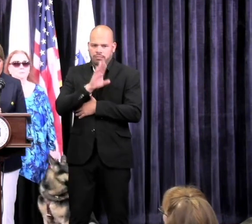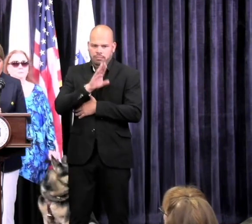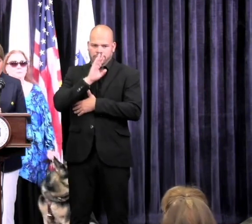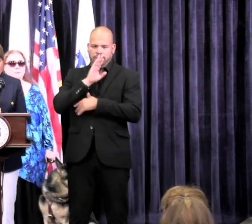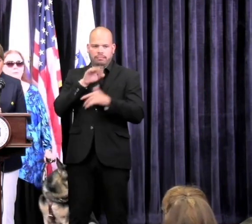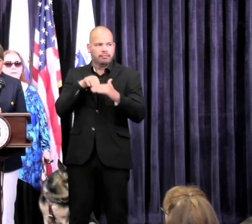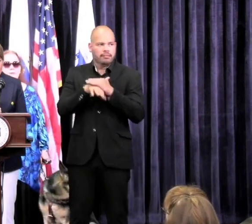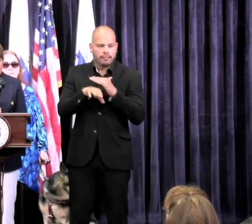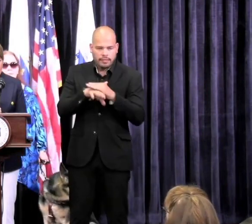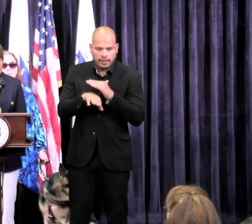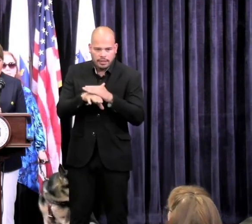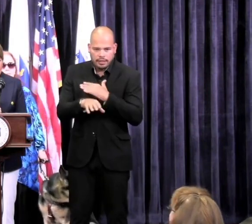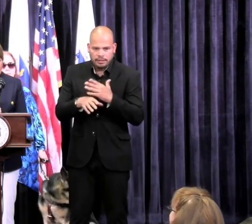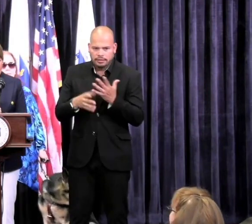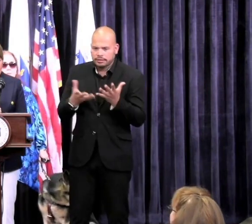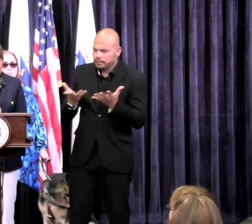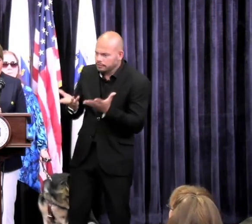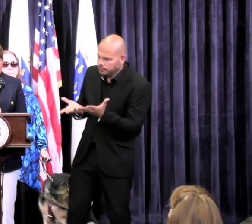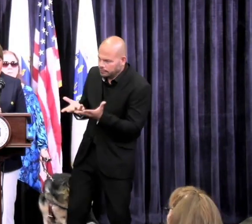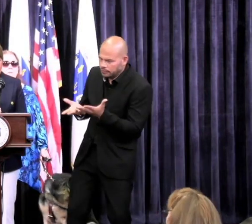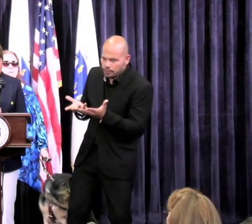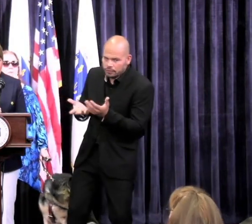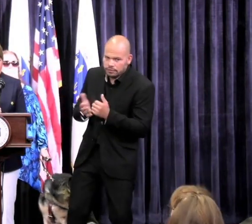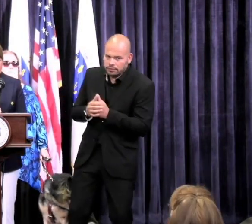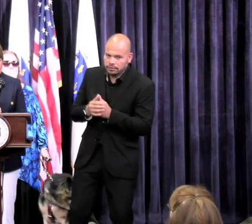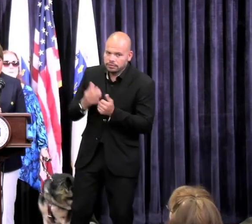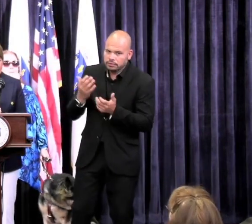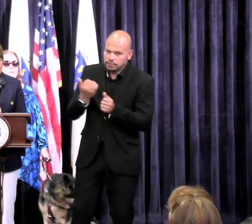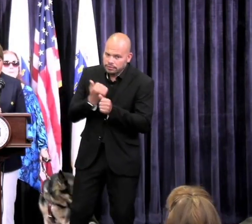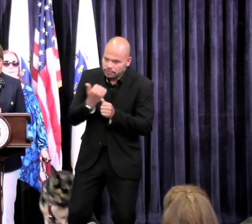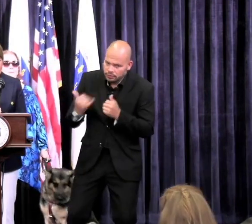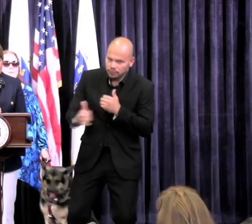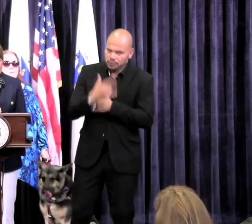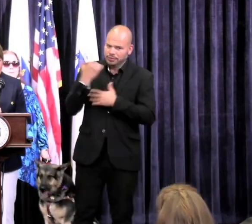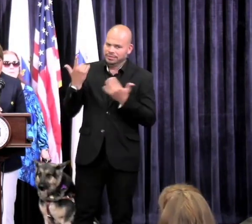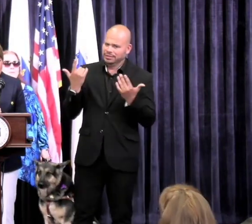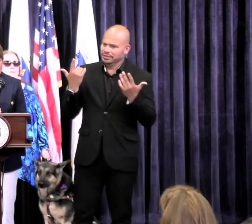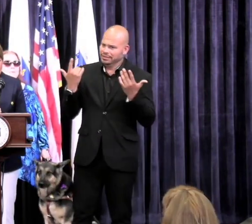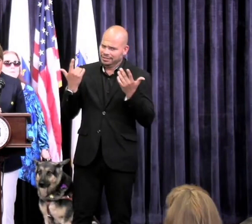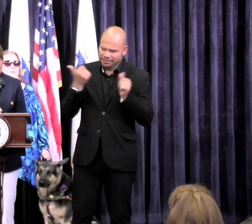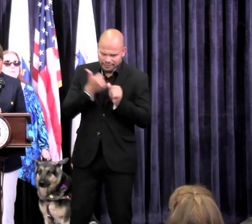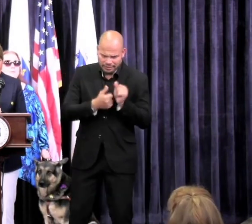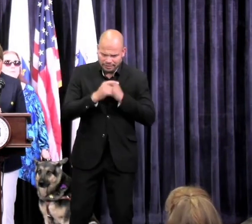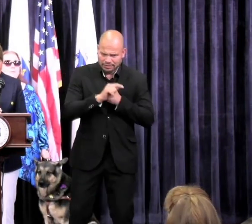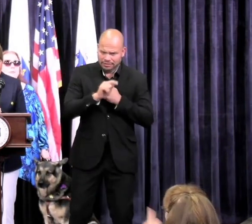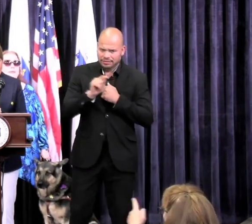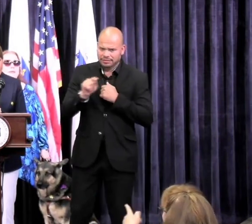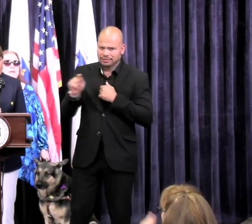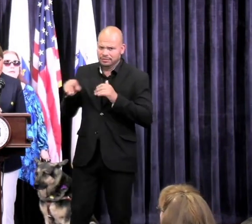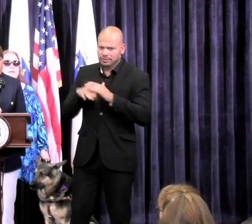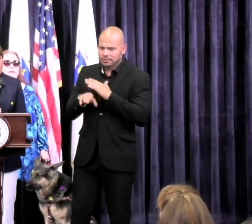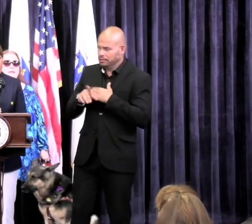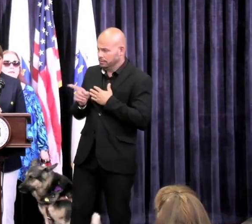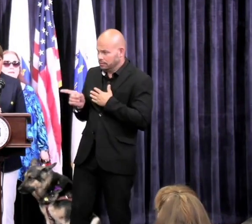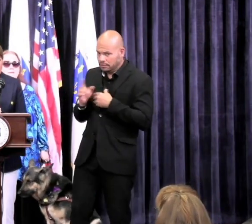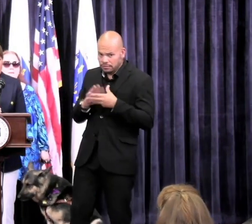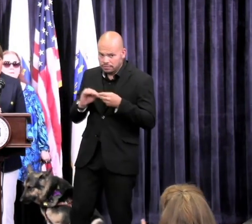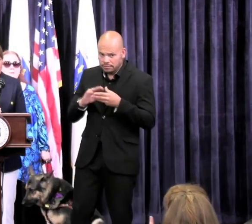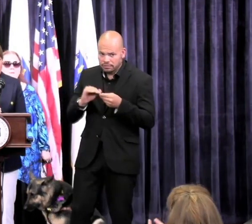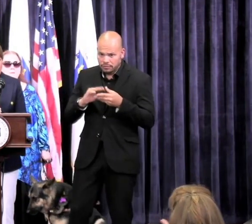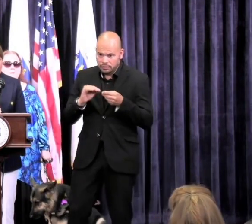and I just feel like everything should be accessible so as you stated before you're trying to do this now